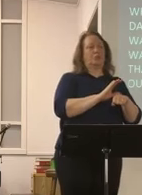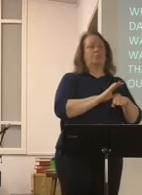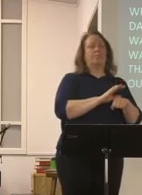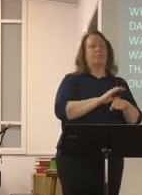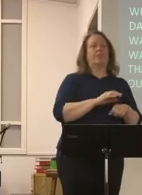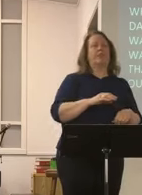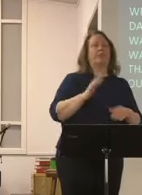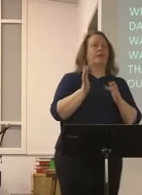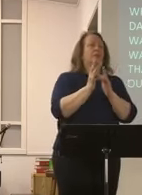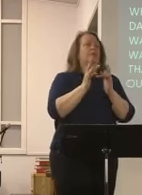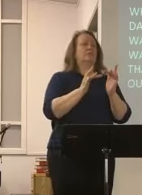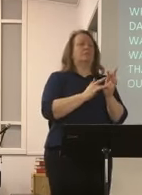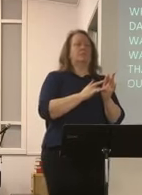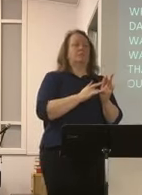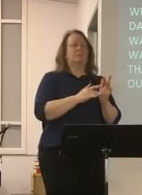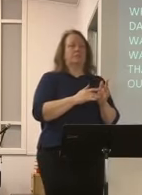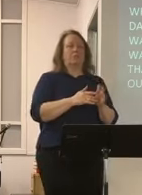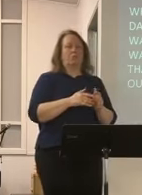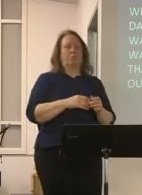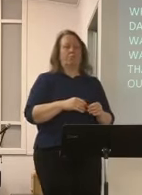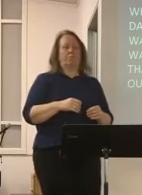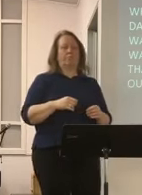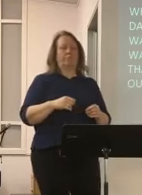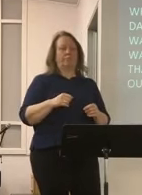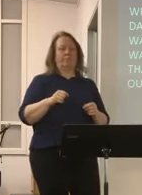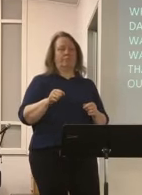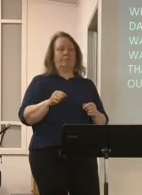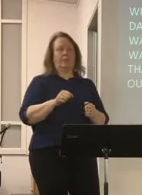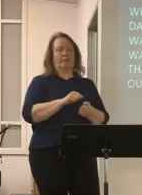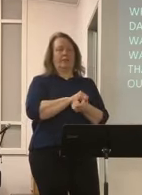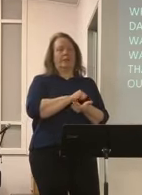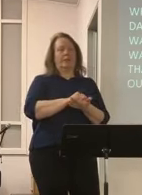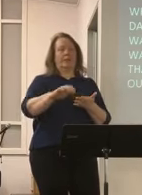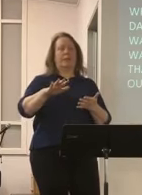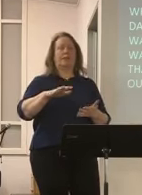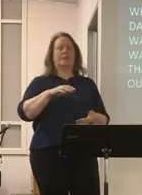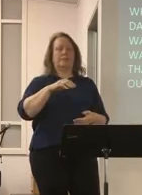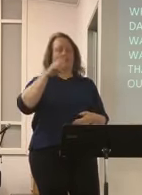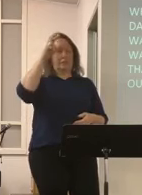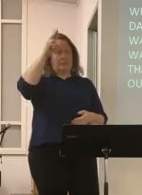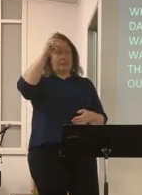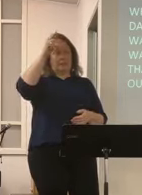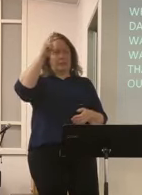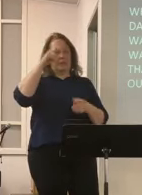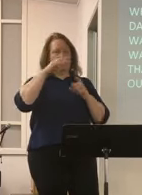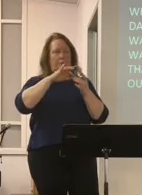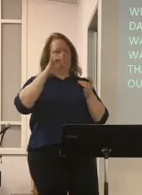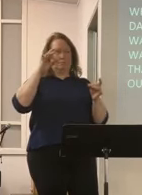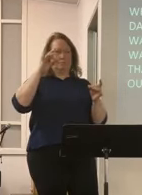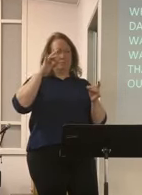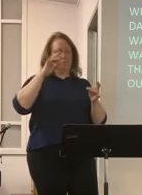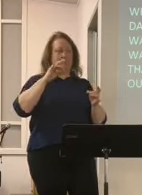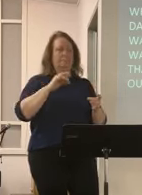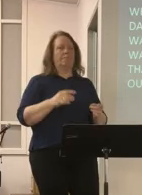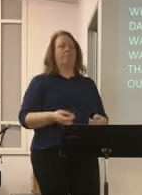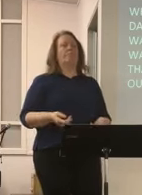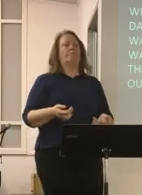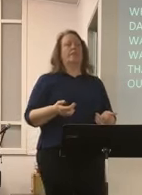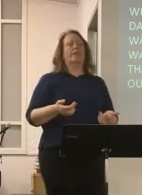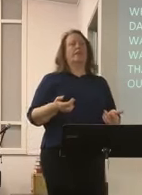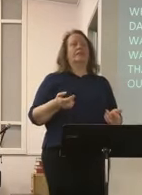guy. And all of a sudden, this news is spreading everywhere. And so because this is happening, all